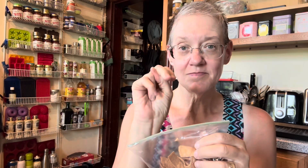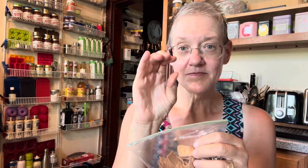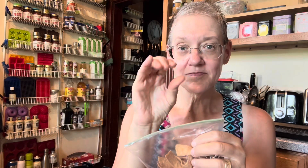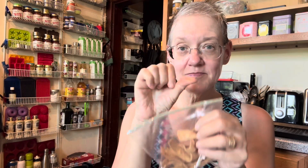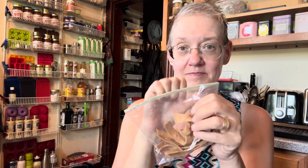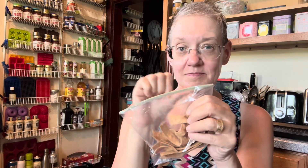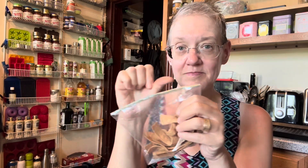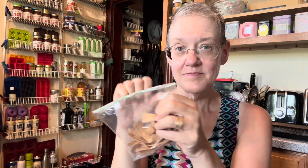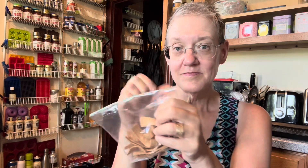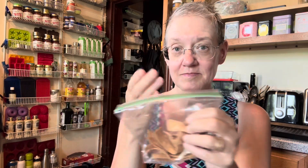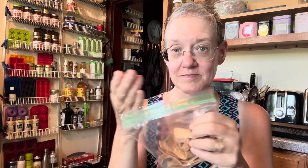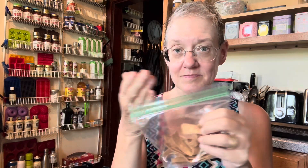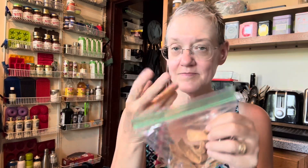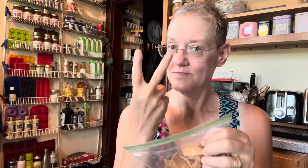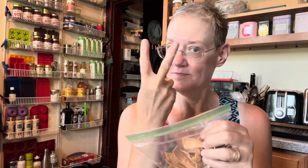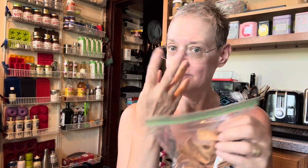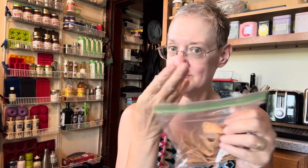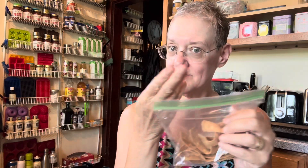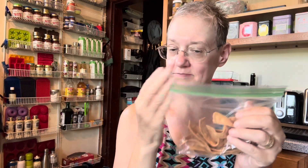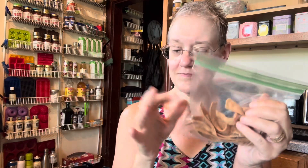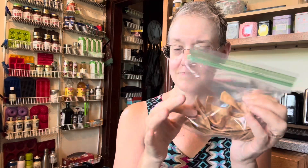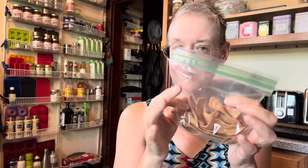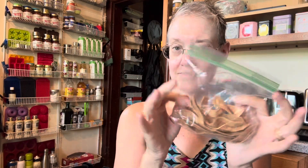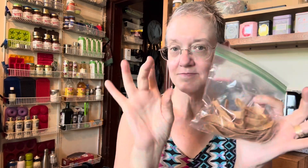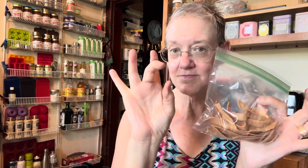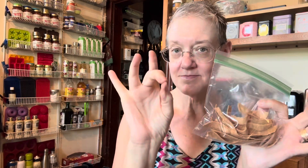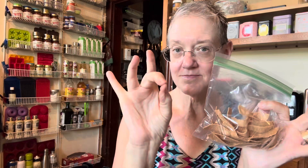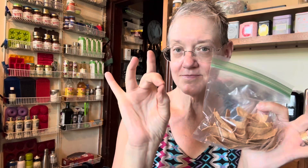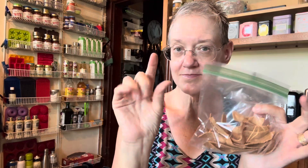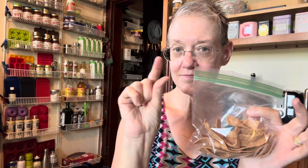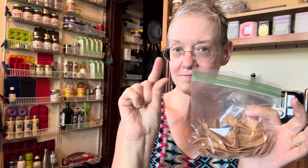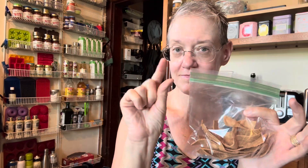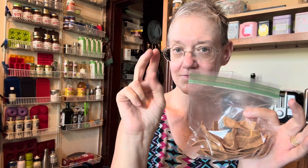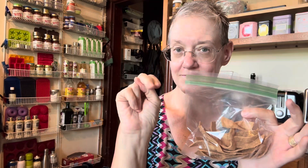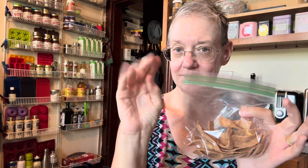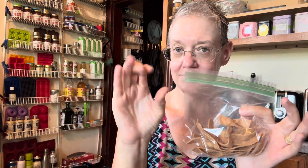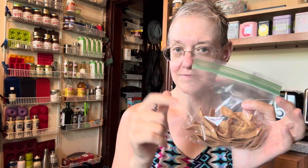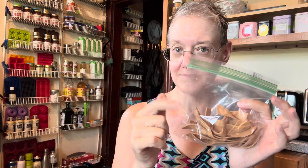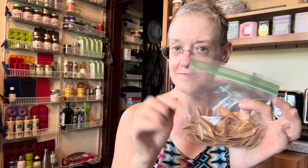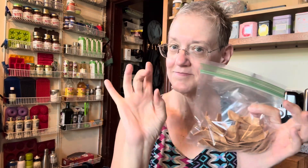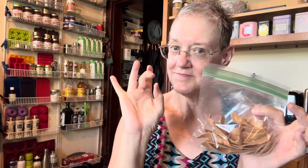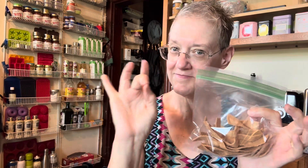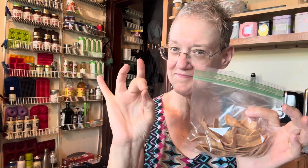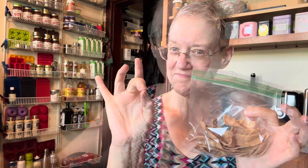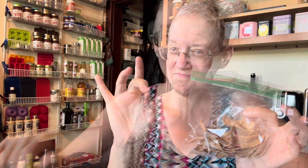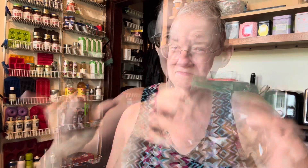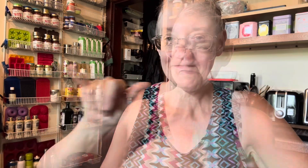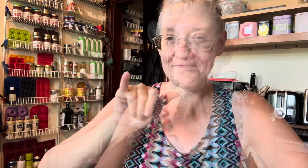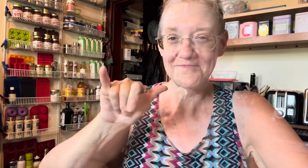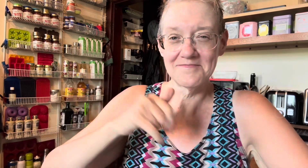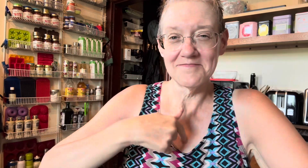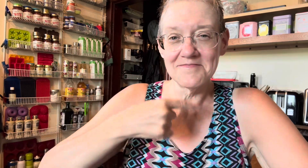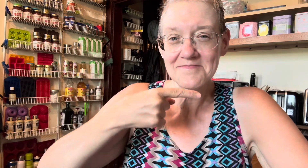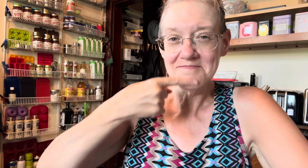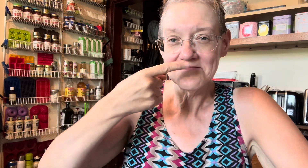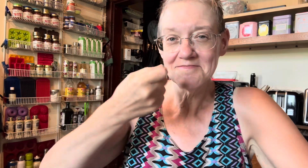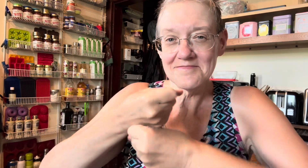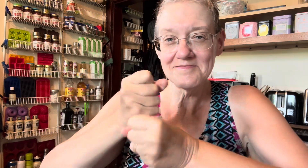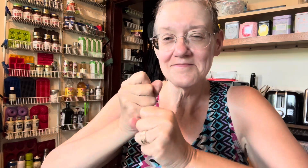description. So there's 4 grams of net carbs each tortilla, so that makes these 8 grams of net